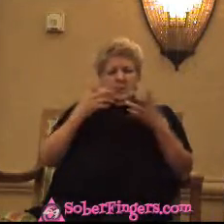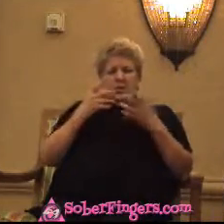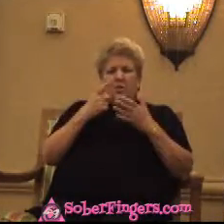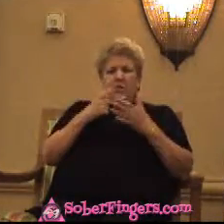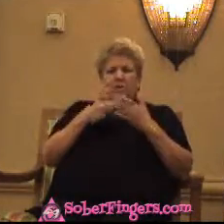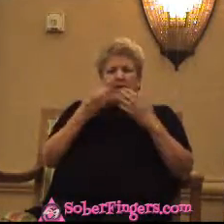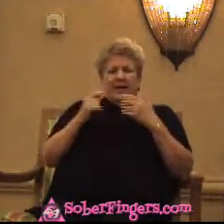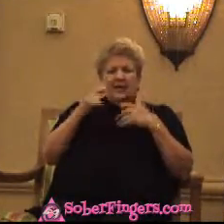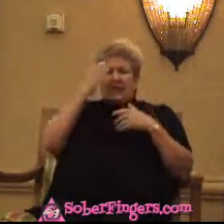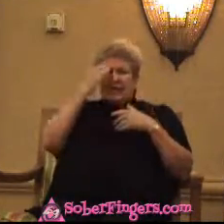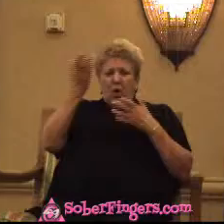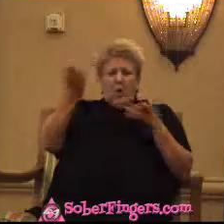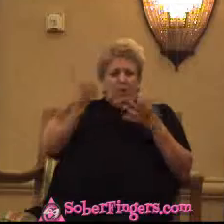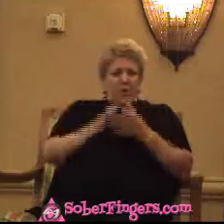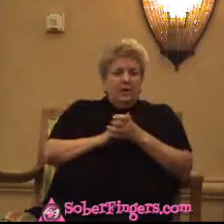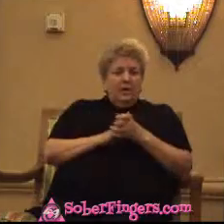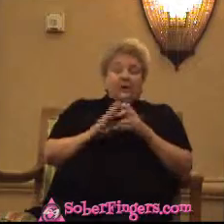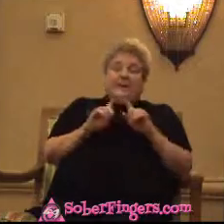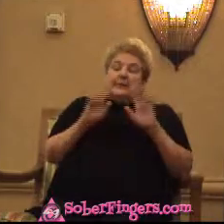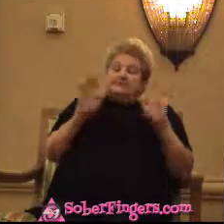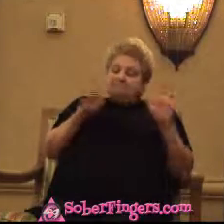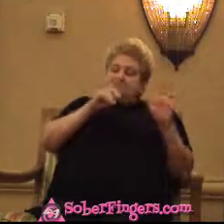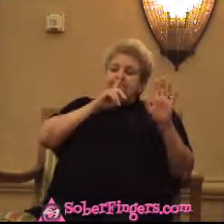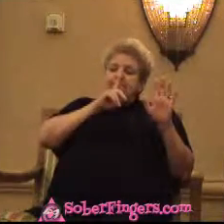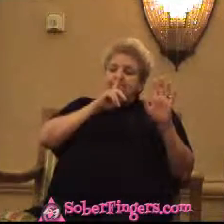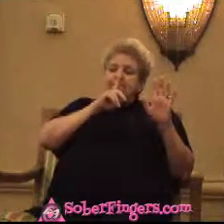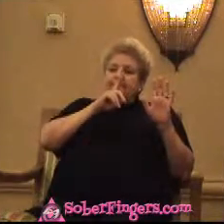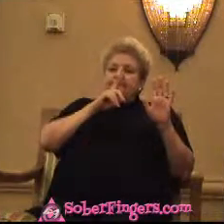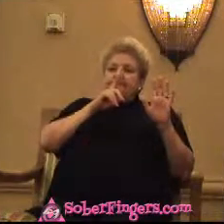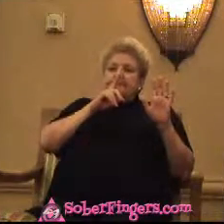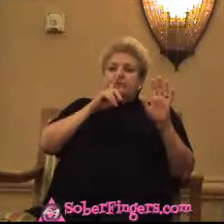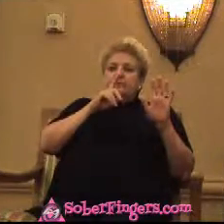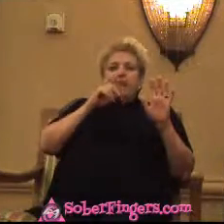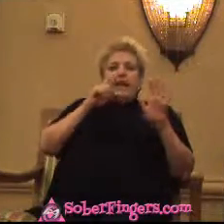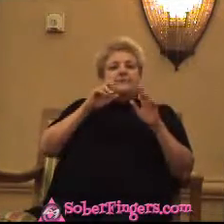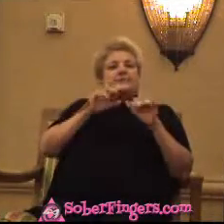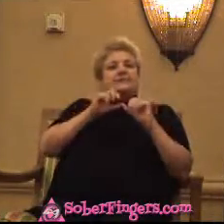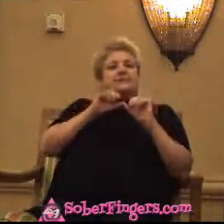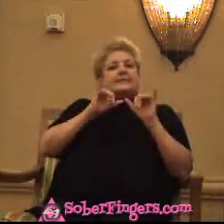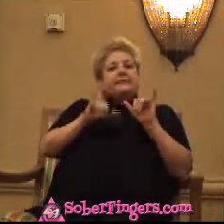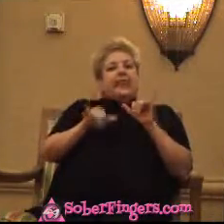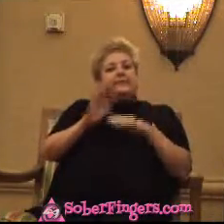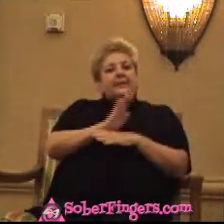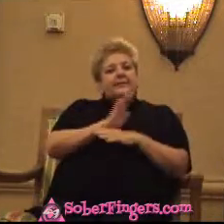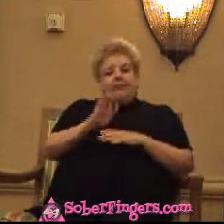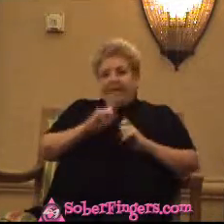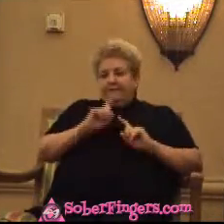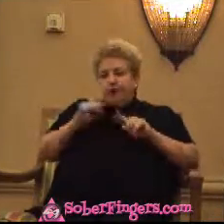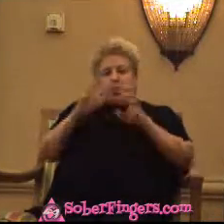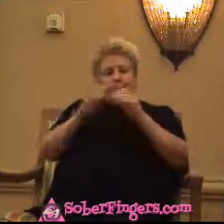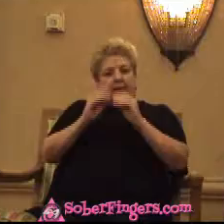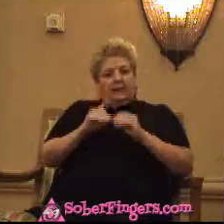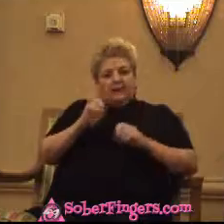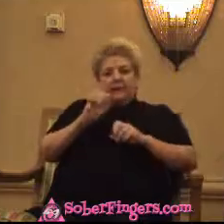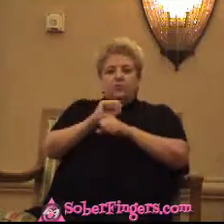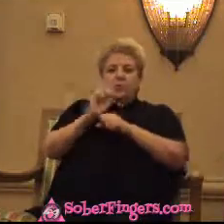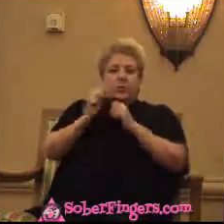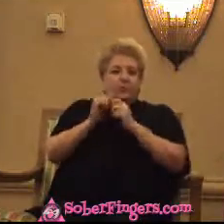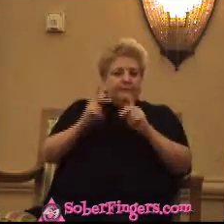to? But I gotta wipe that out of my mind. I gotta stay busy. I gotta go to meetings. I gotta work with the people I sponsor. I gotta talk to my sponsor.